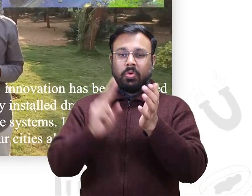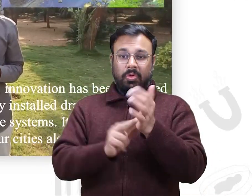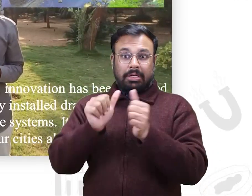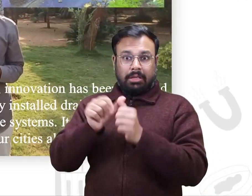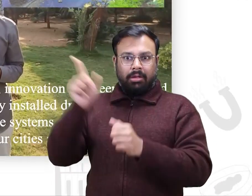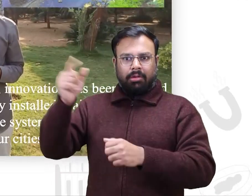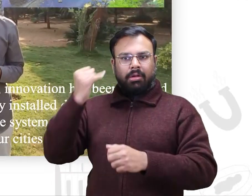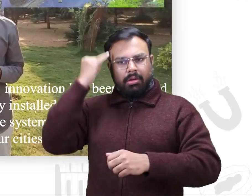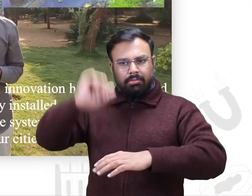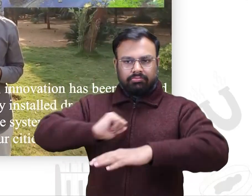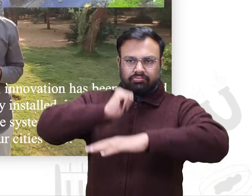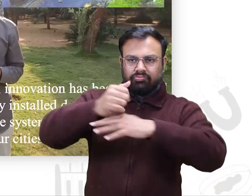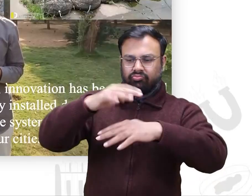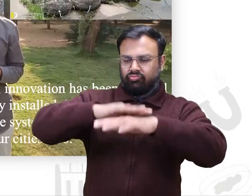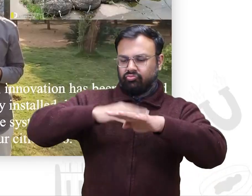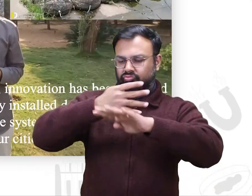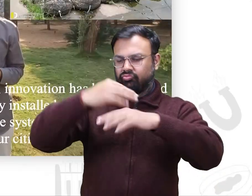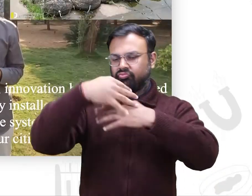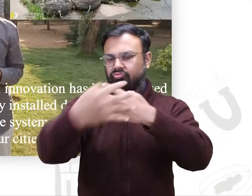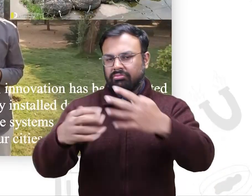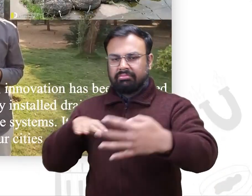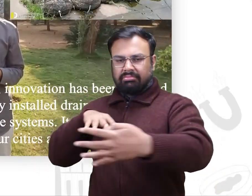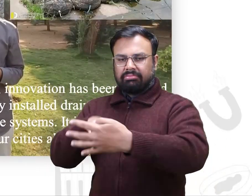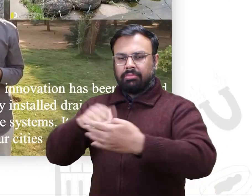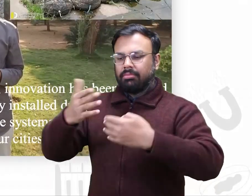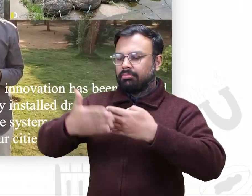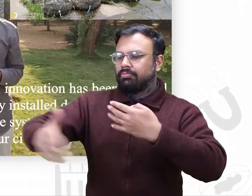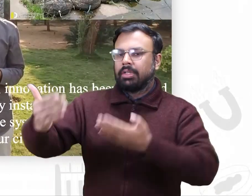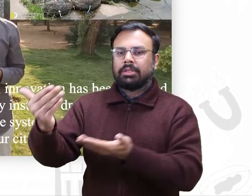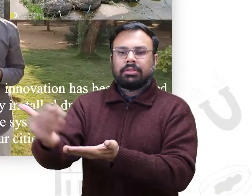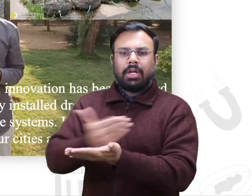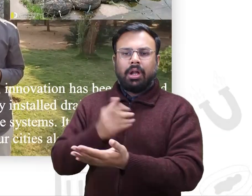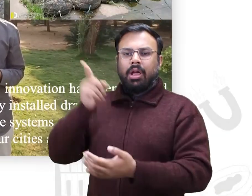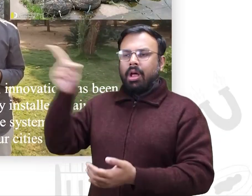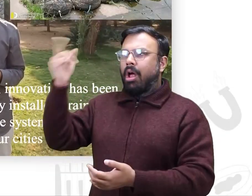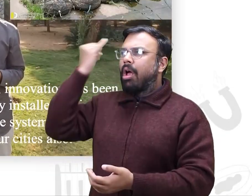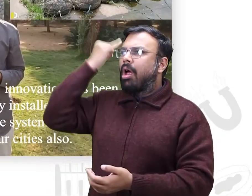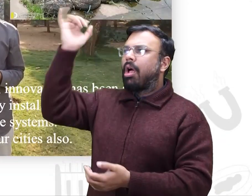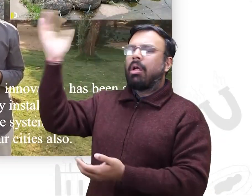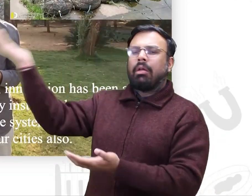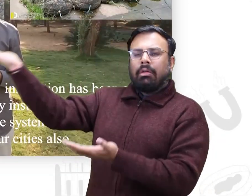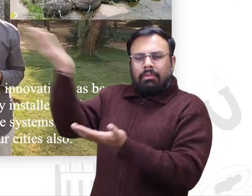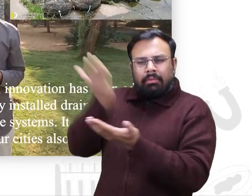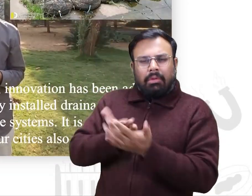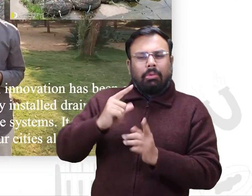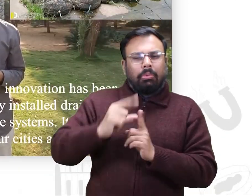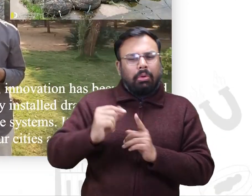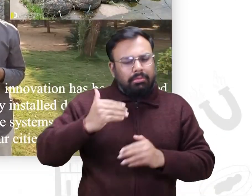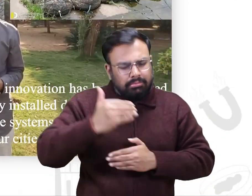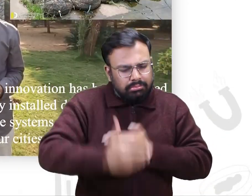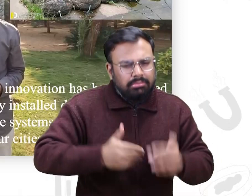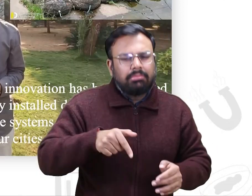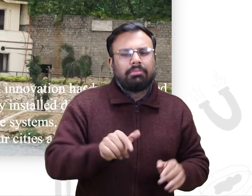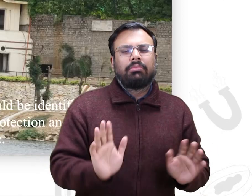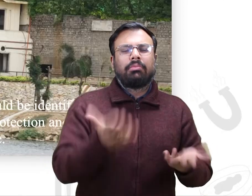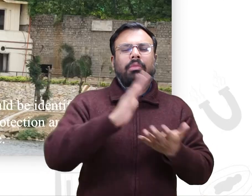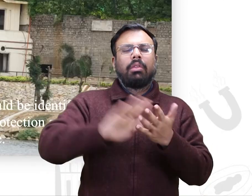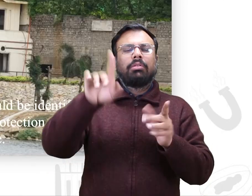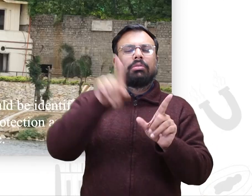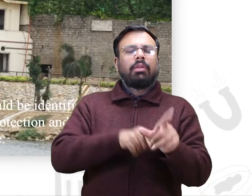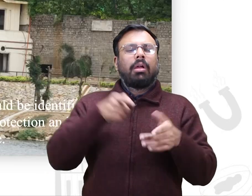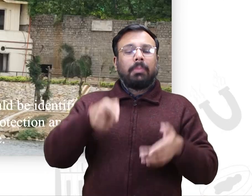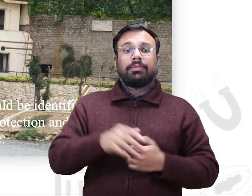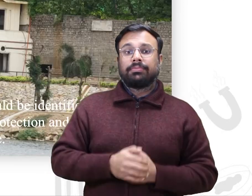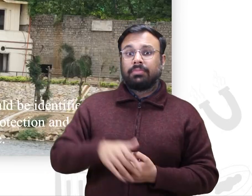installed drainage nets to reduce the discharge of waste from drainage systems. It is recommended to implement this idea in our cities also.